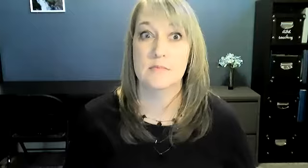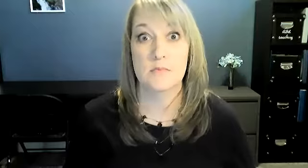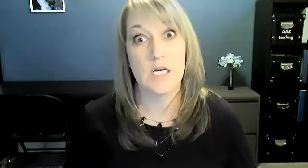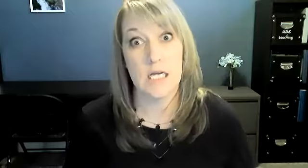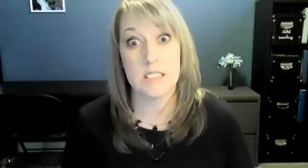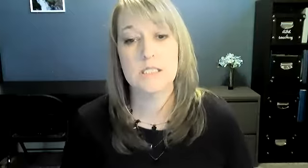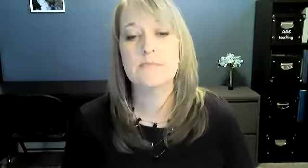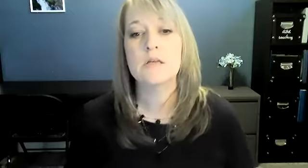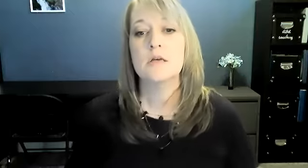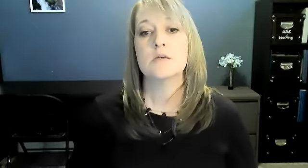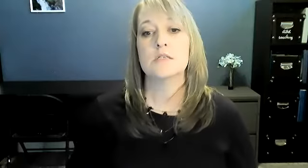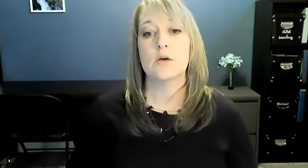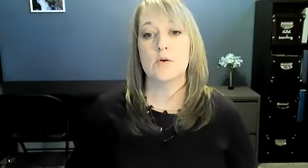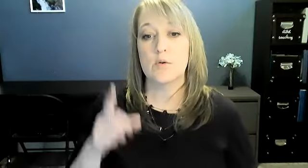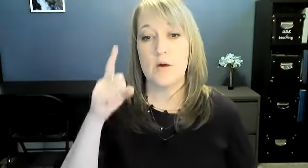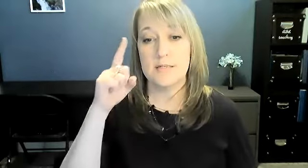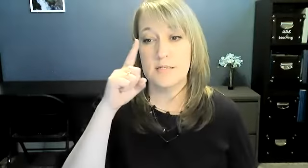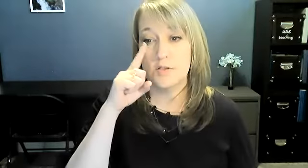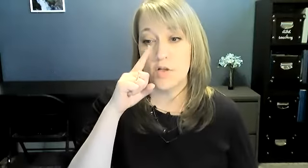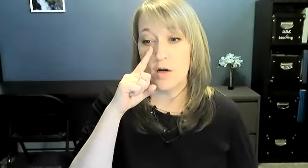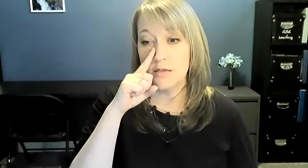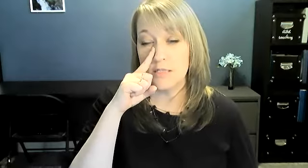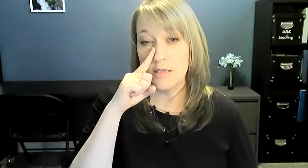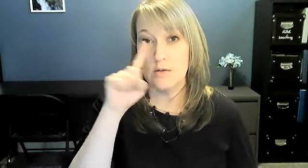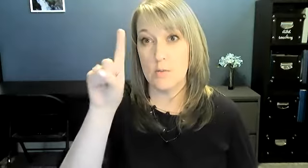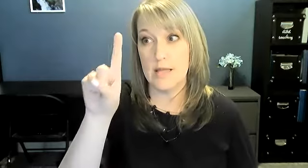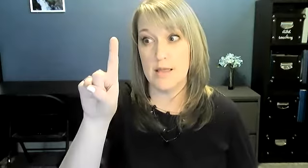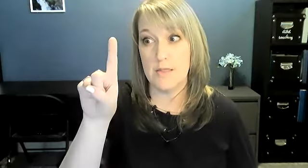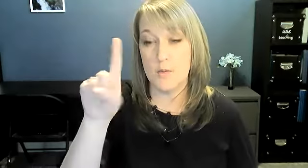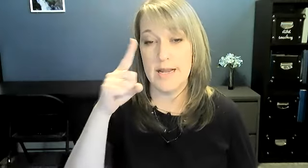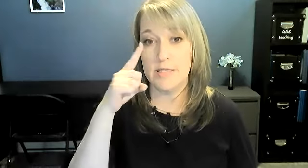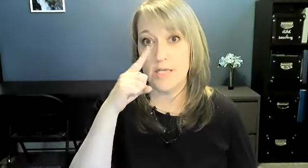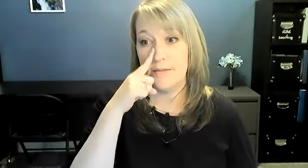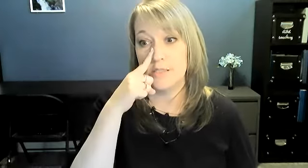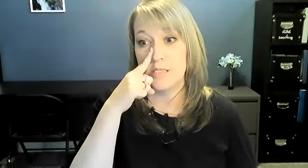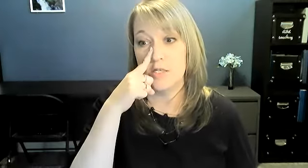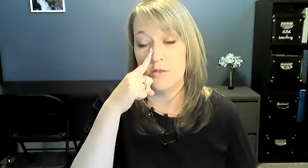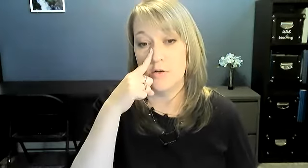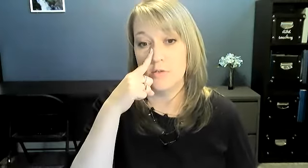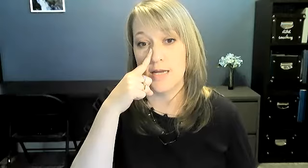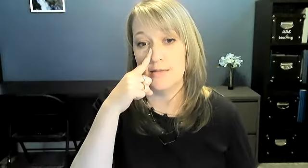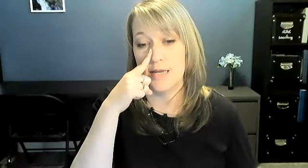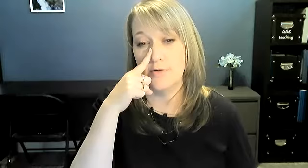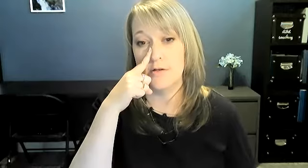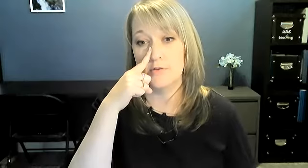not nice. So you want to start with a one hand shape touching your nose, side of your nose, all